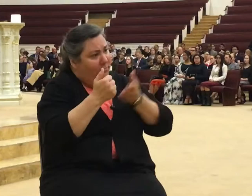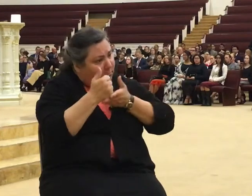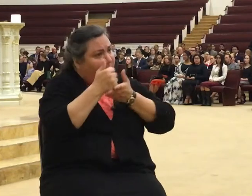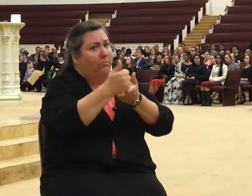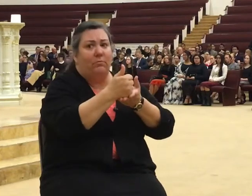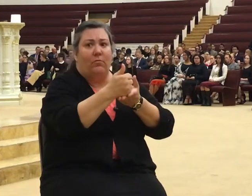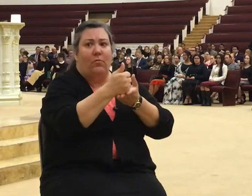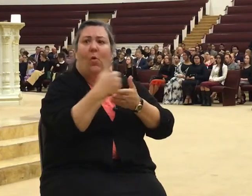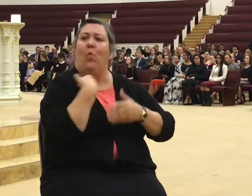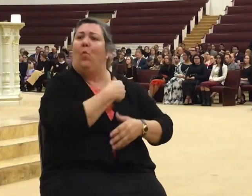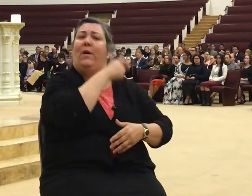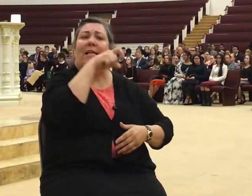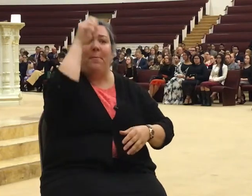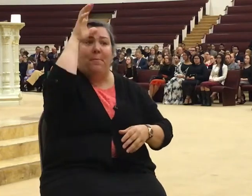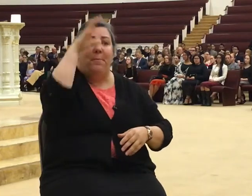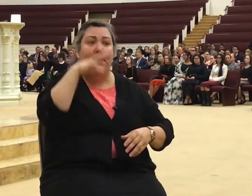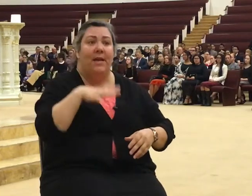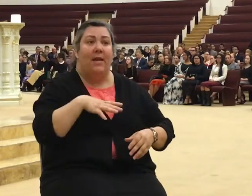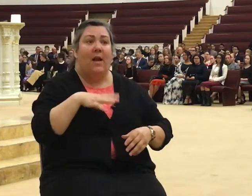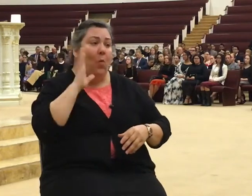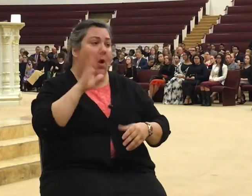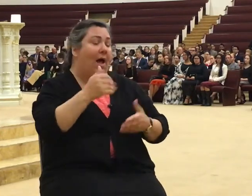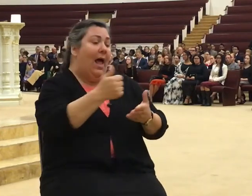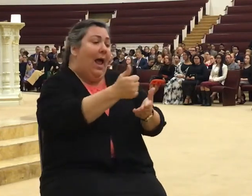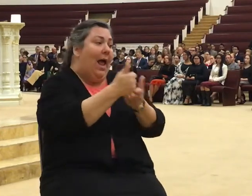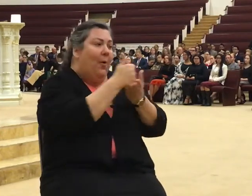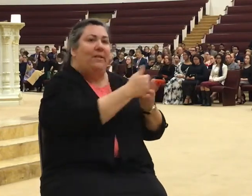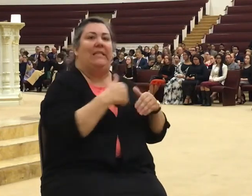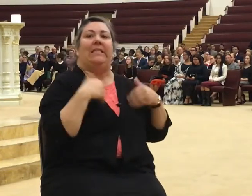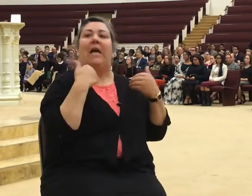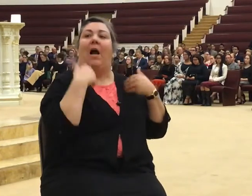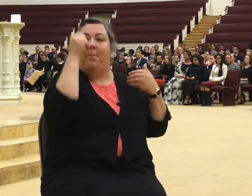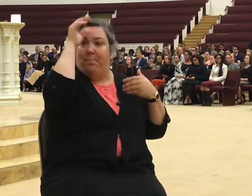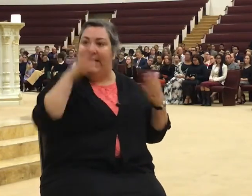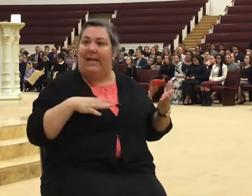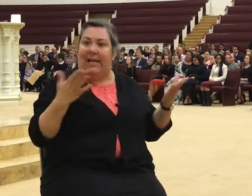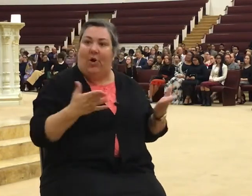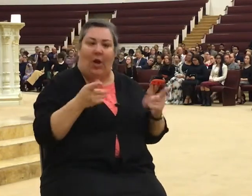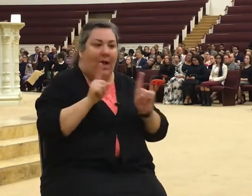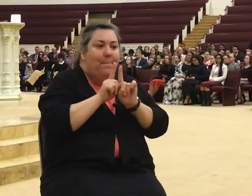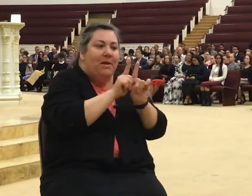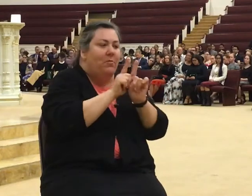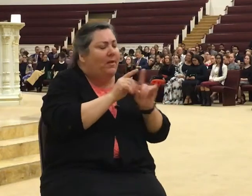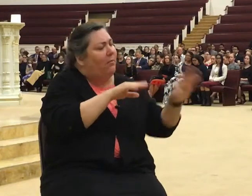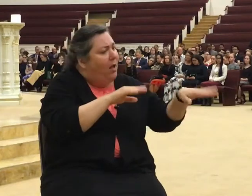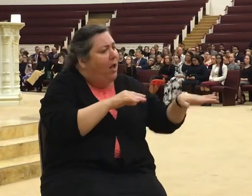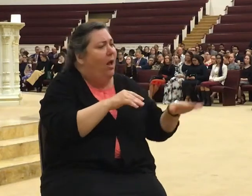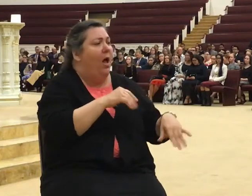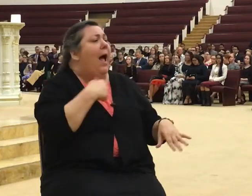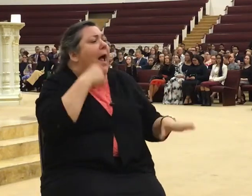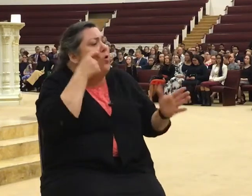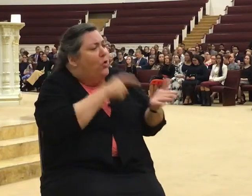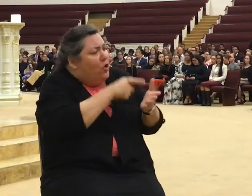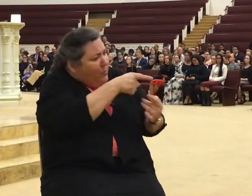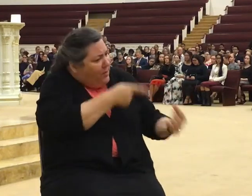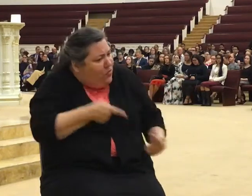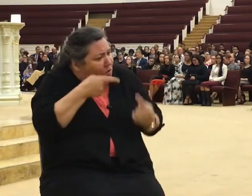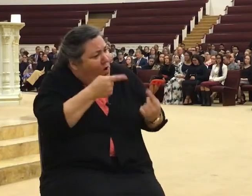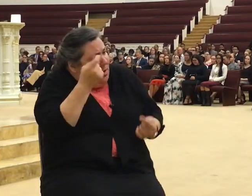We need some men that'll take some of these young men under their wing. Say, hey, bud, I notice you've been